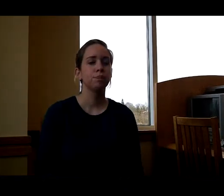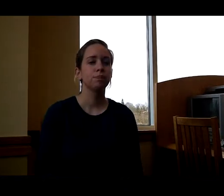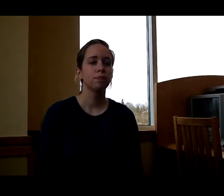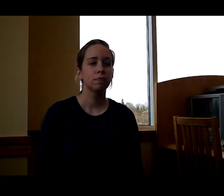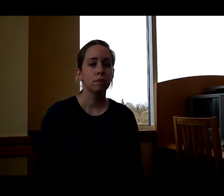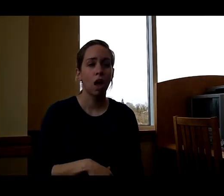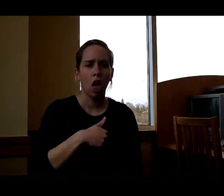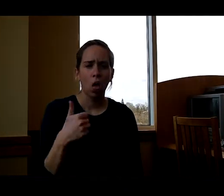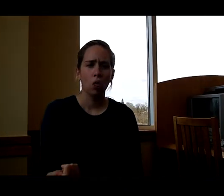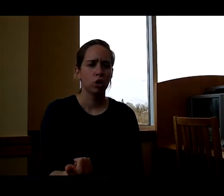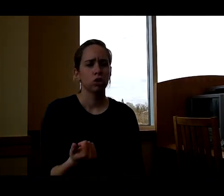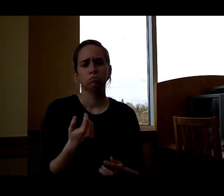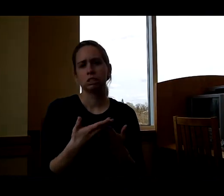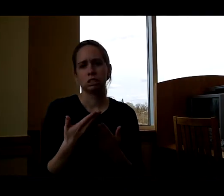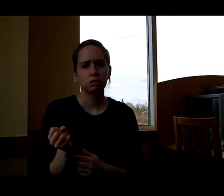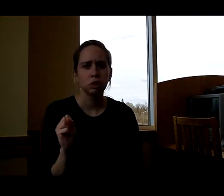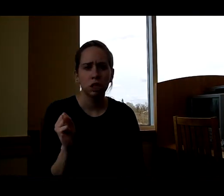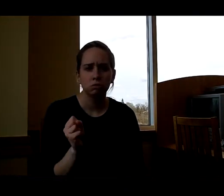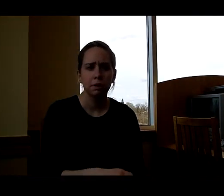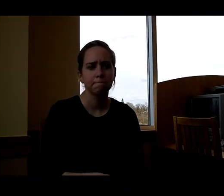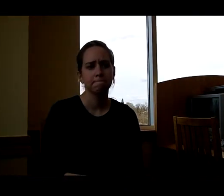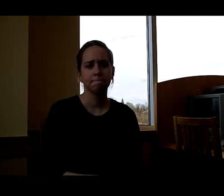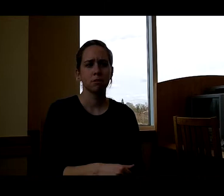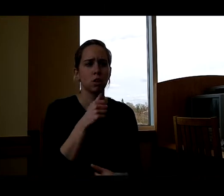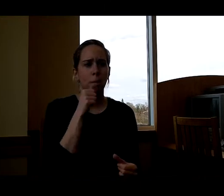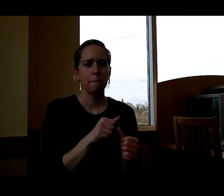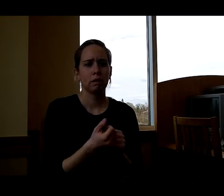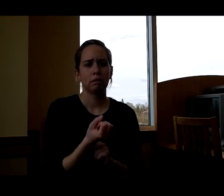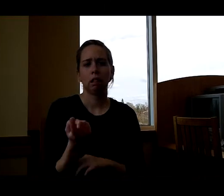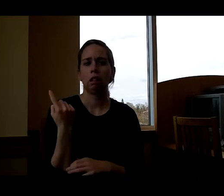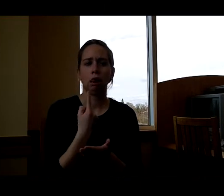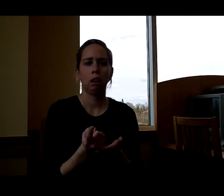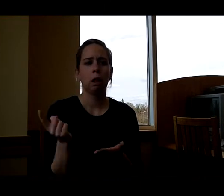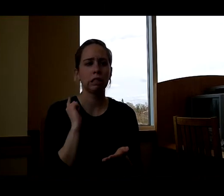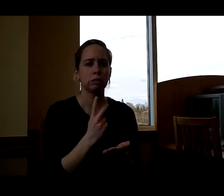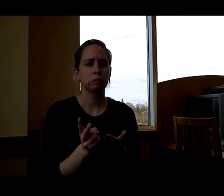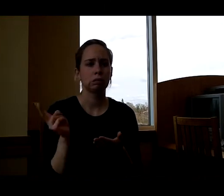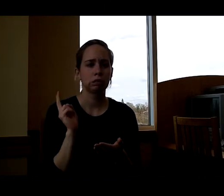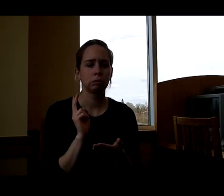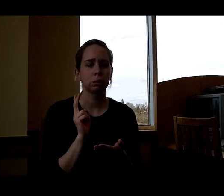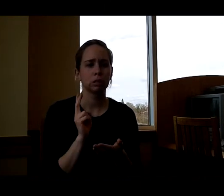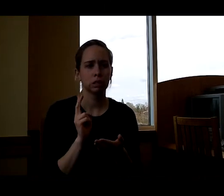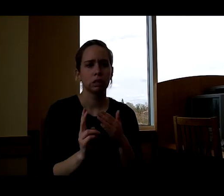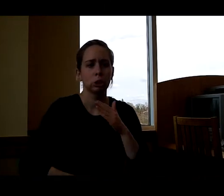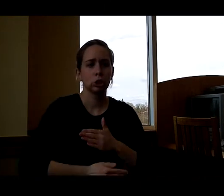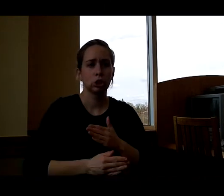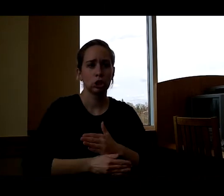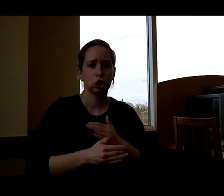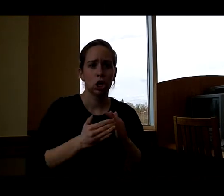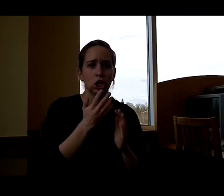saturated. A few days ago, or last week, the soccer field was saturated. We had